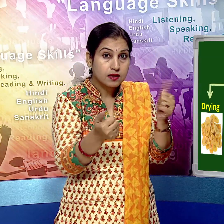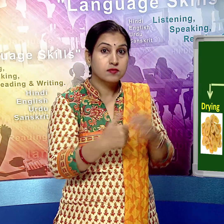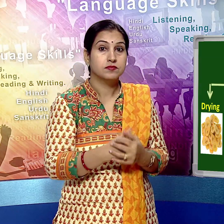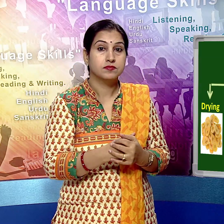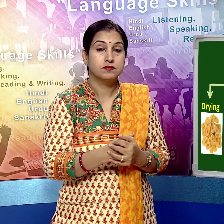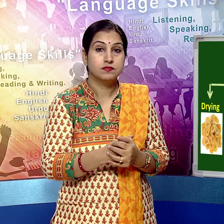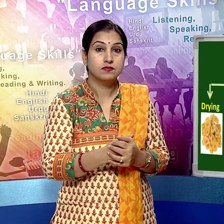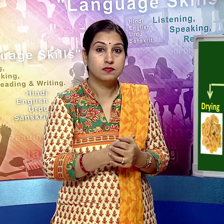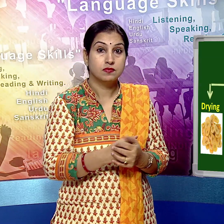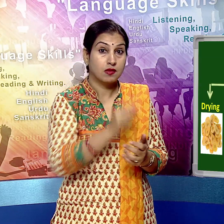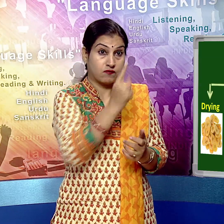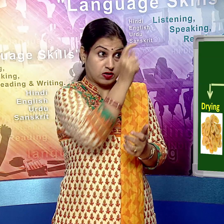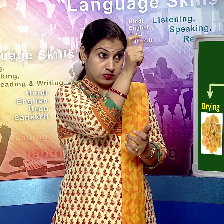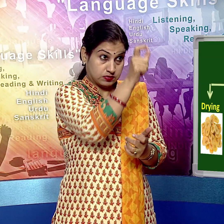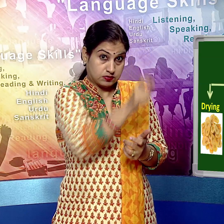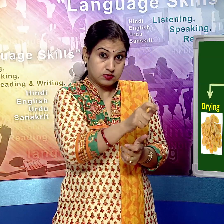the first one is drying,